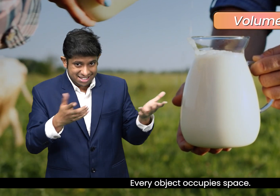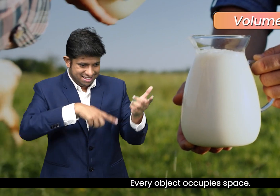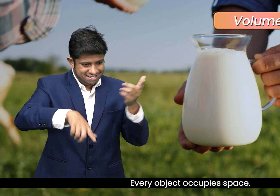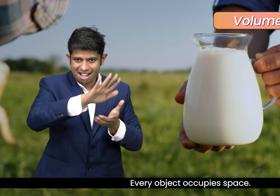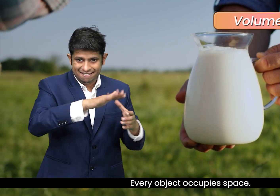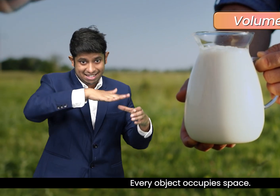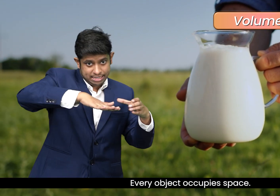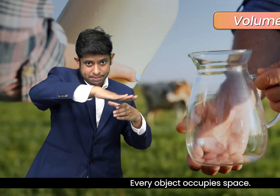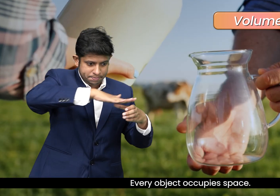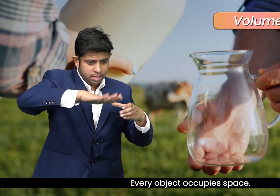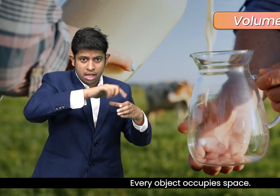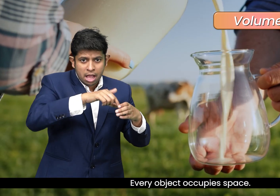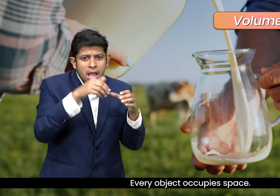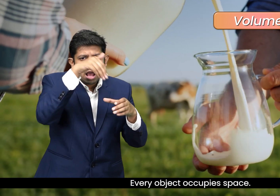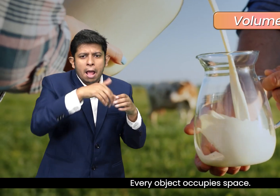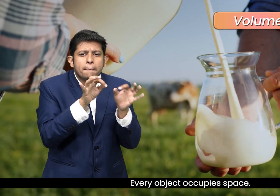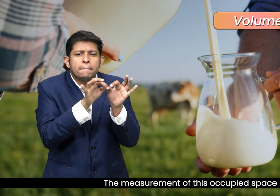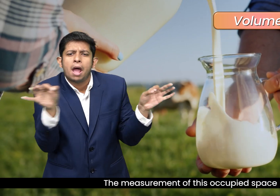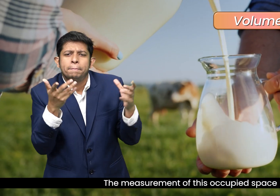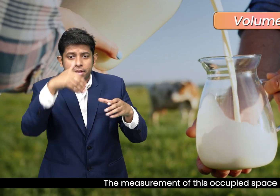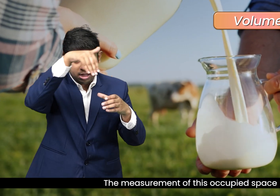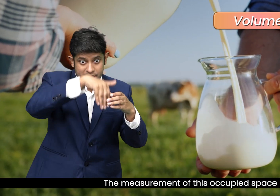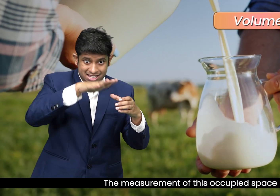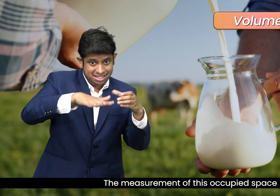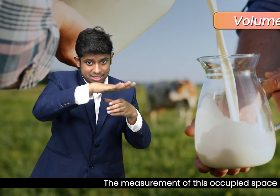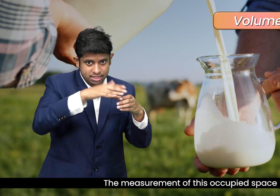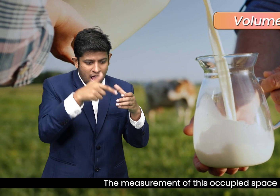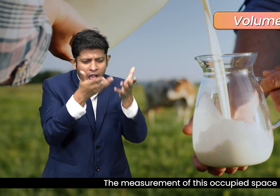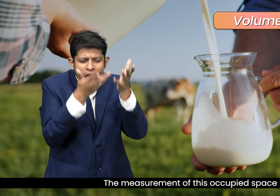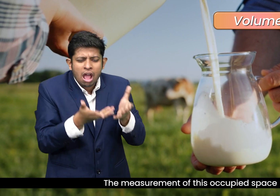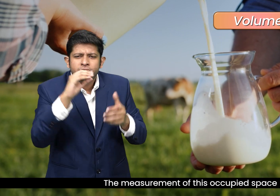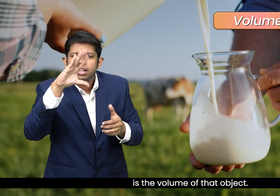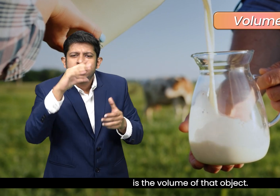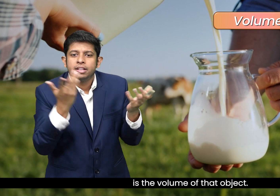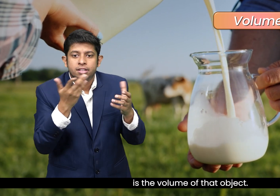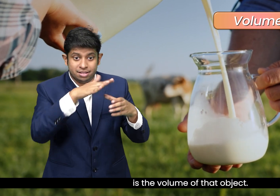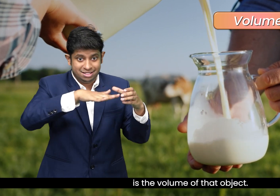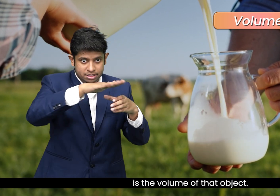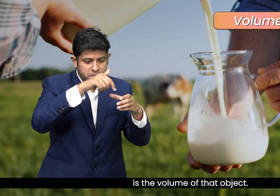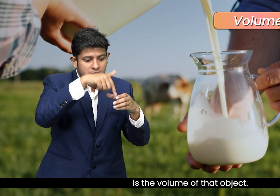Every object occupies space. The measurement of this occupied space is the volume of that